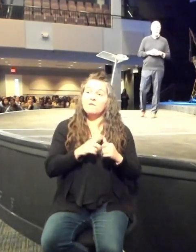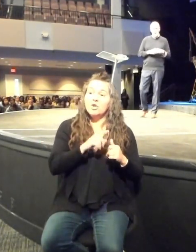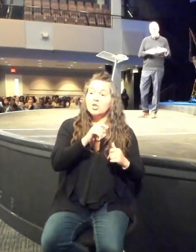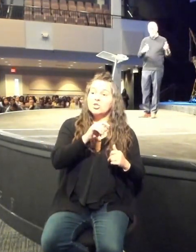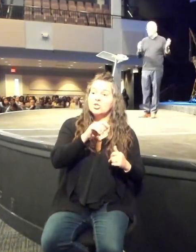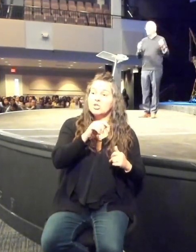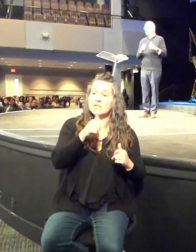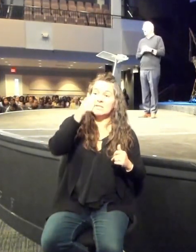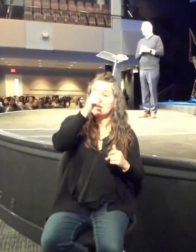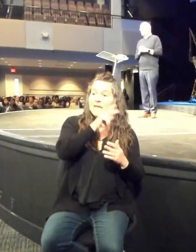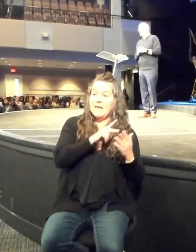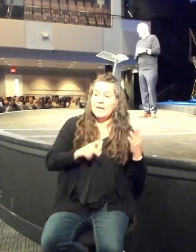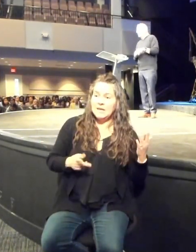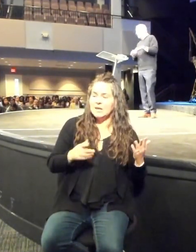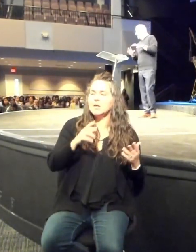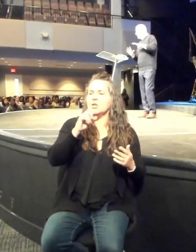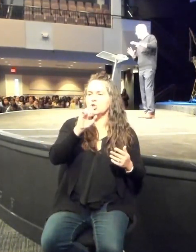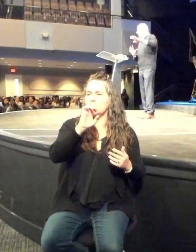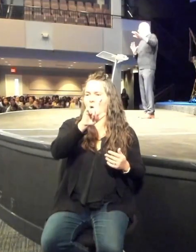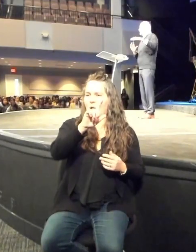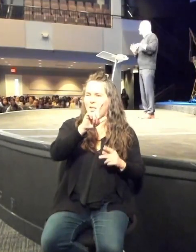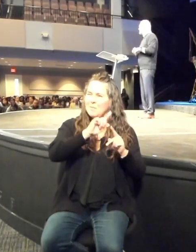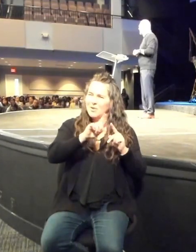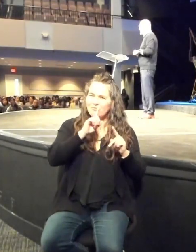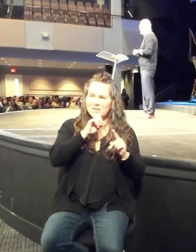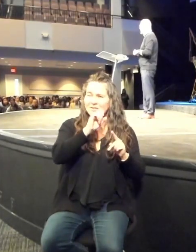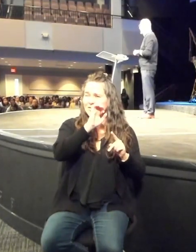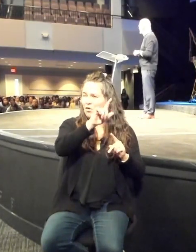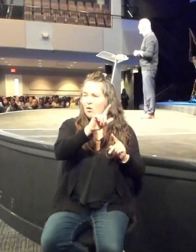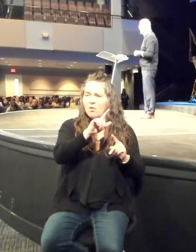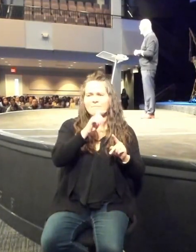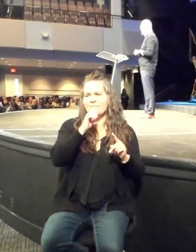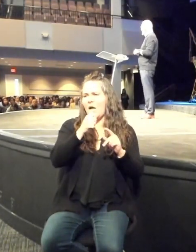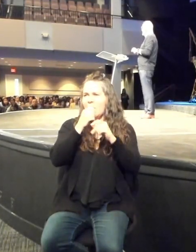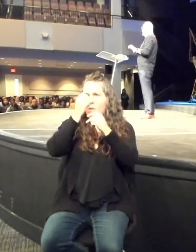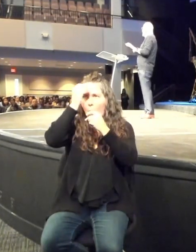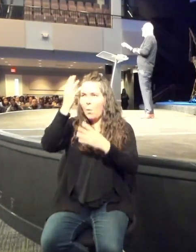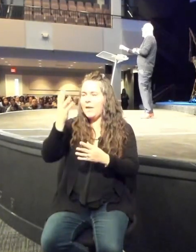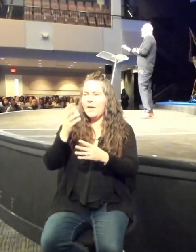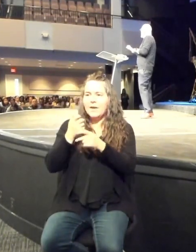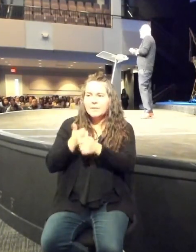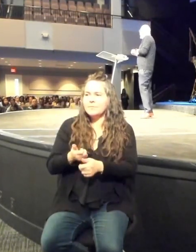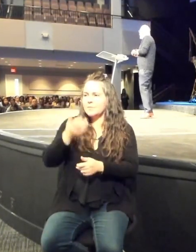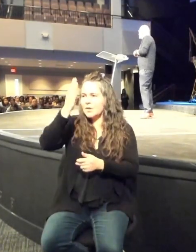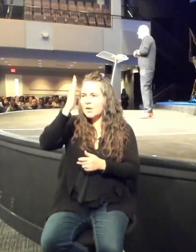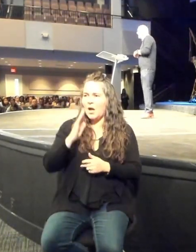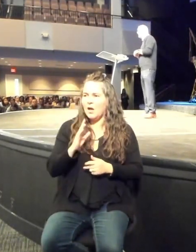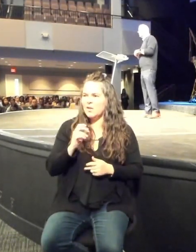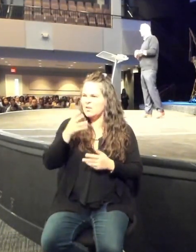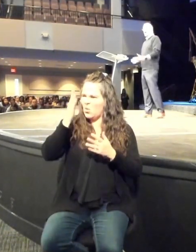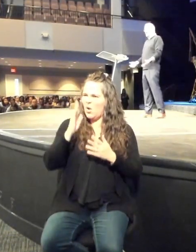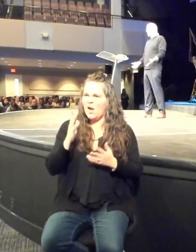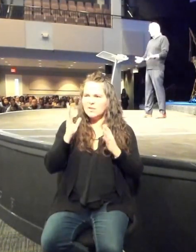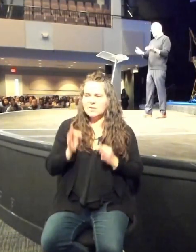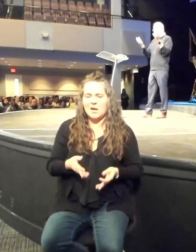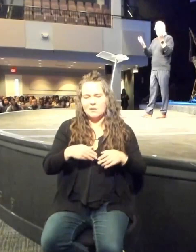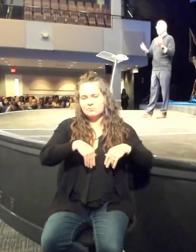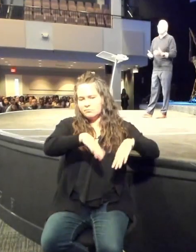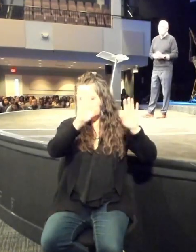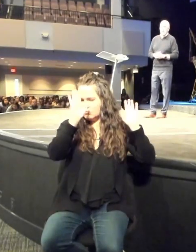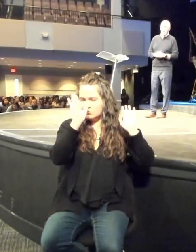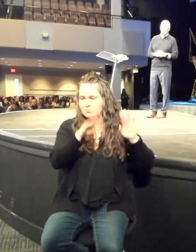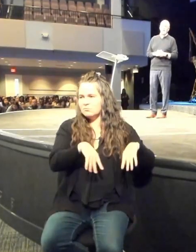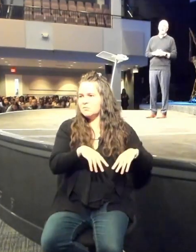had disobeyed God and had really rebelled against God, and because of that, God had removed his blessing from King Saul and said, "I'm going to raise